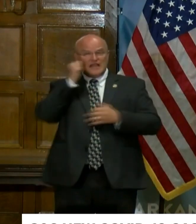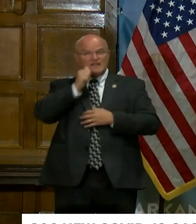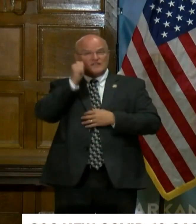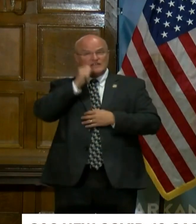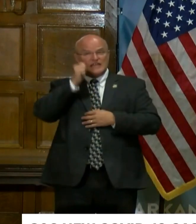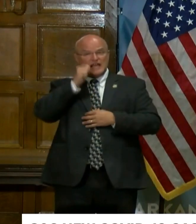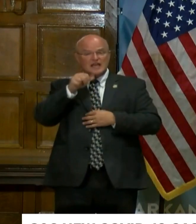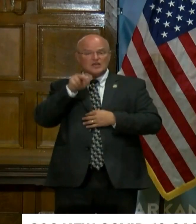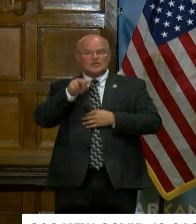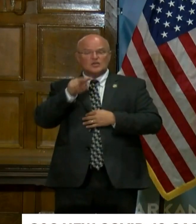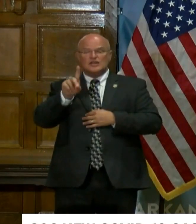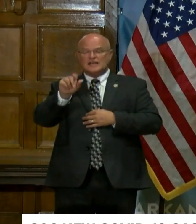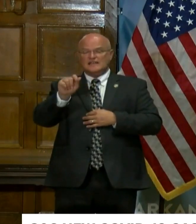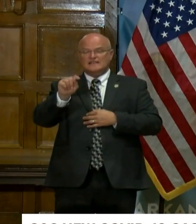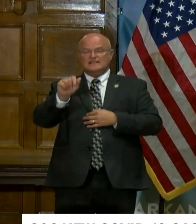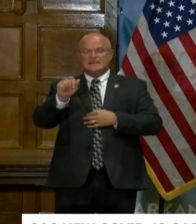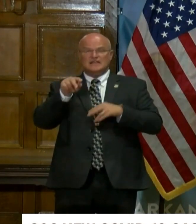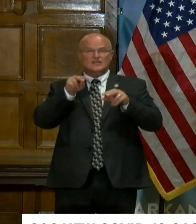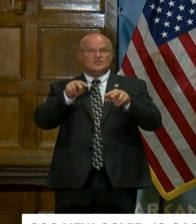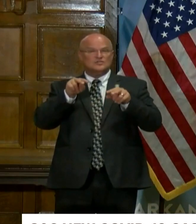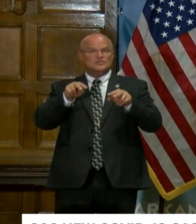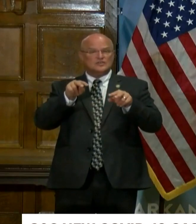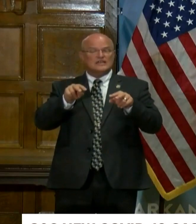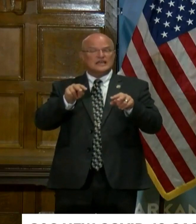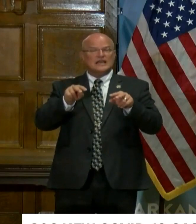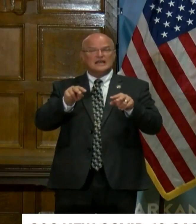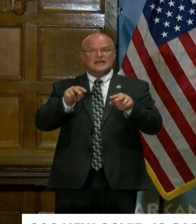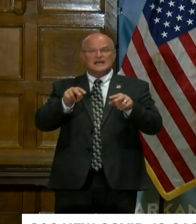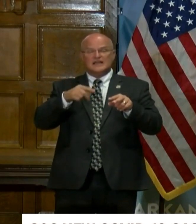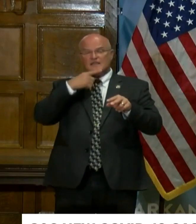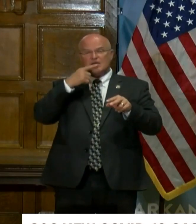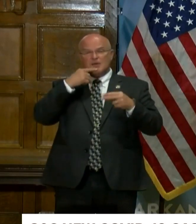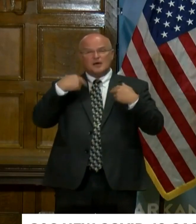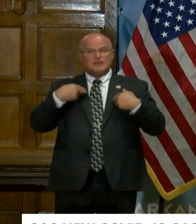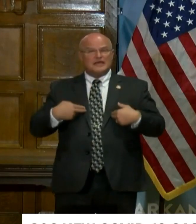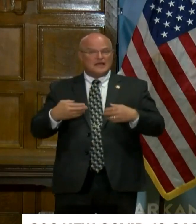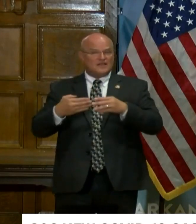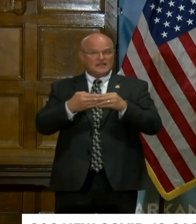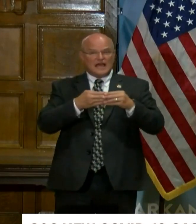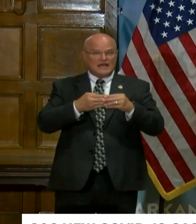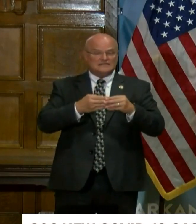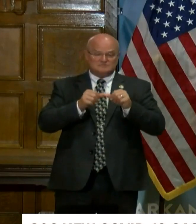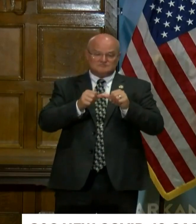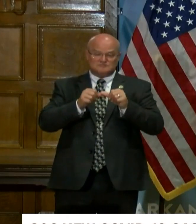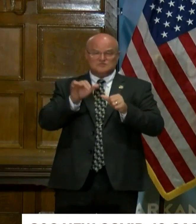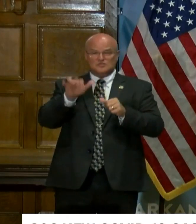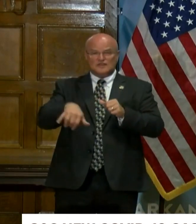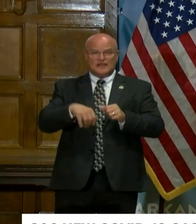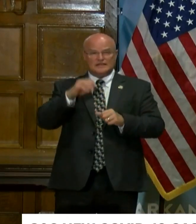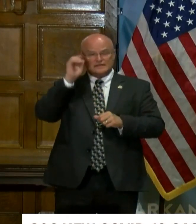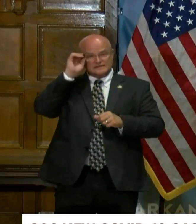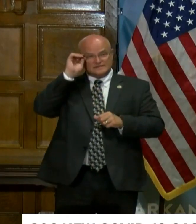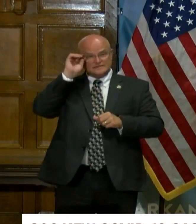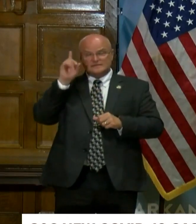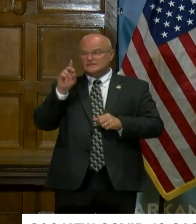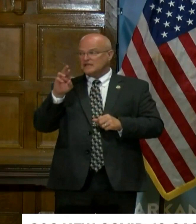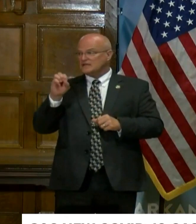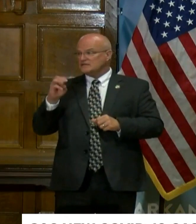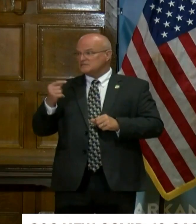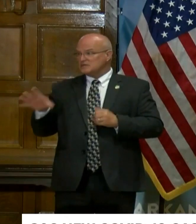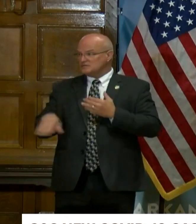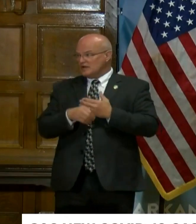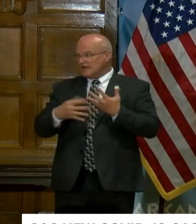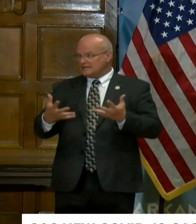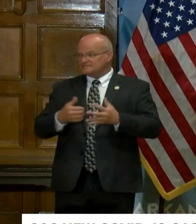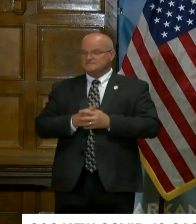day, looking at the data, looking at the public health guidance, and we'll continue to do that. Dr. Smith, do you have anything to